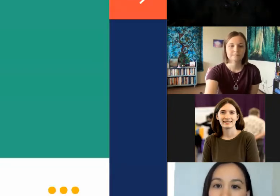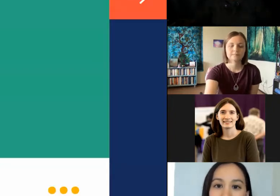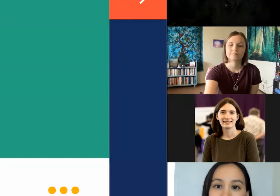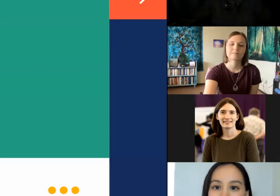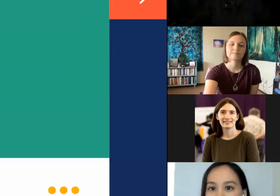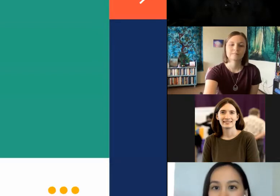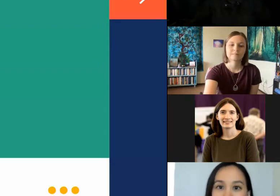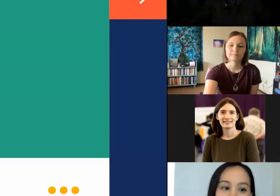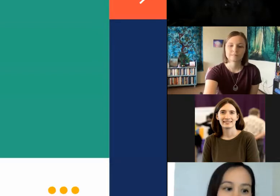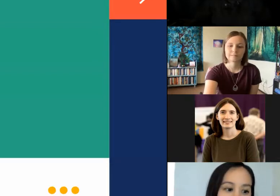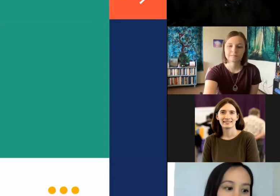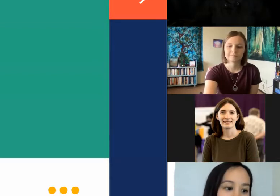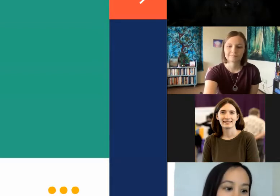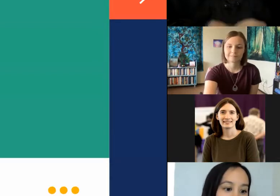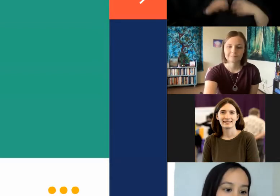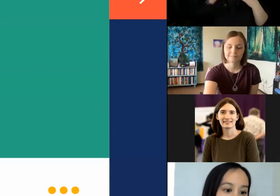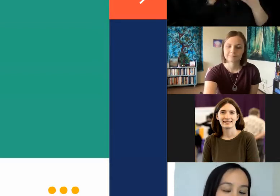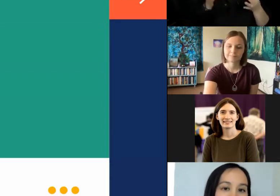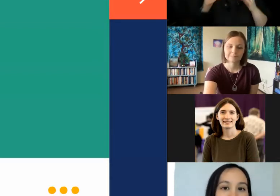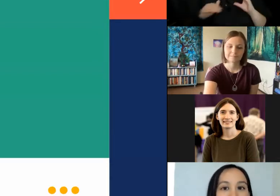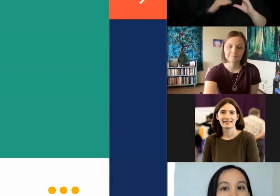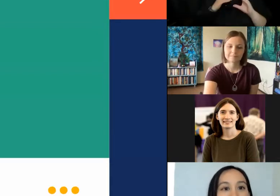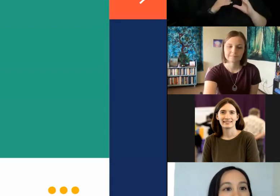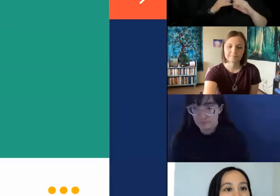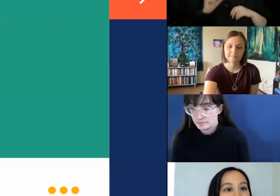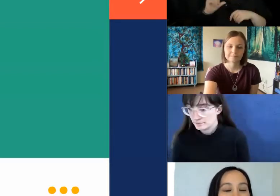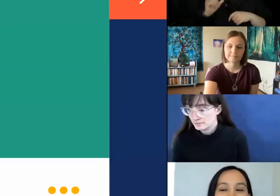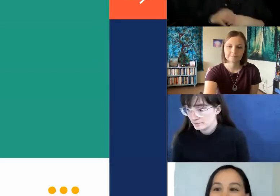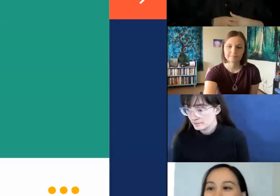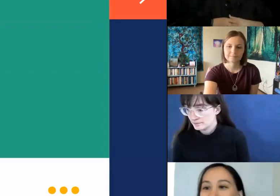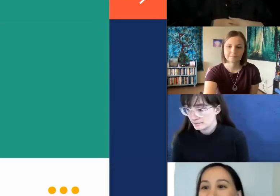You can definitely email any of us.